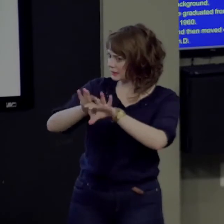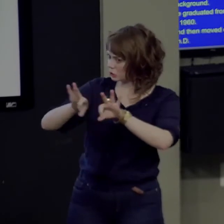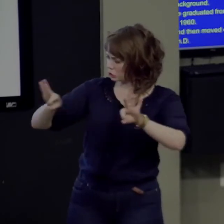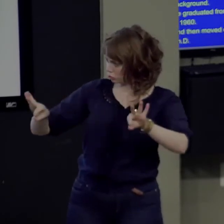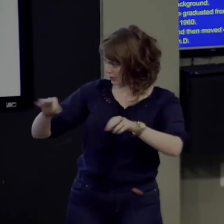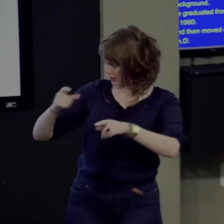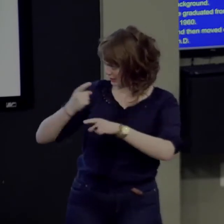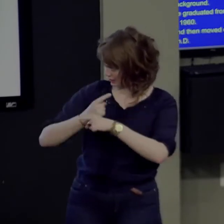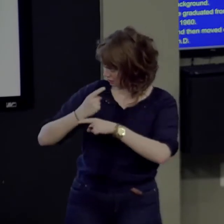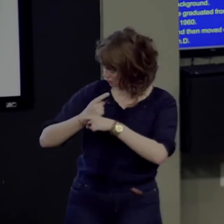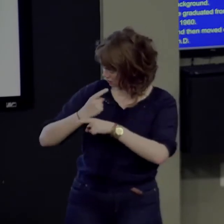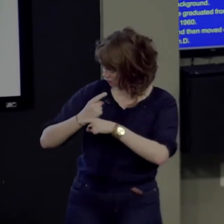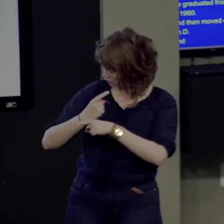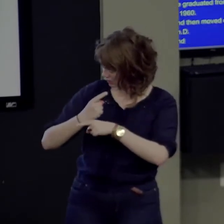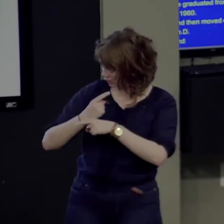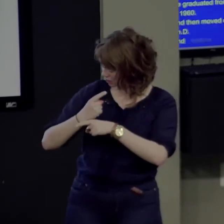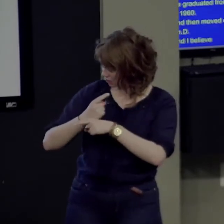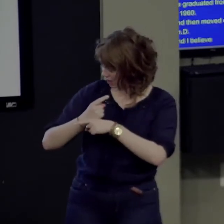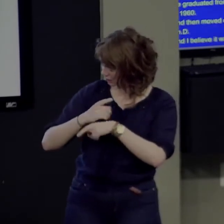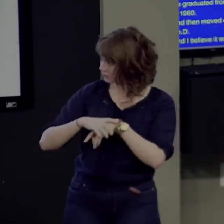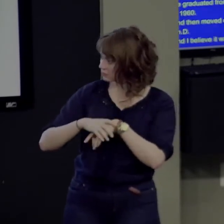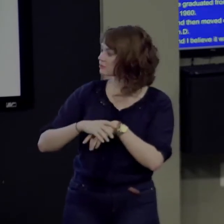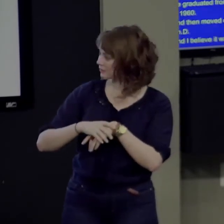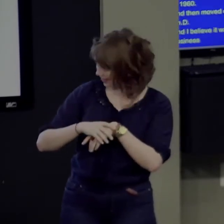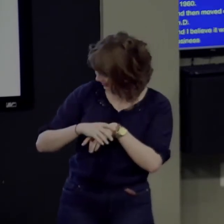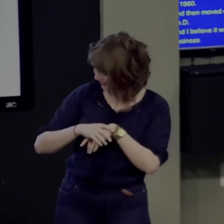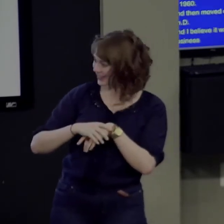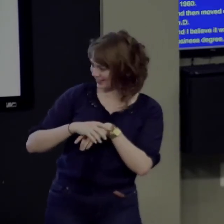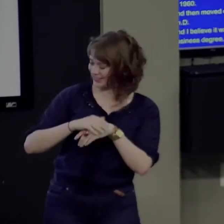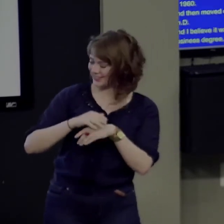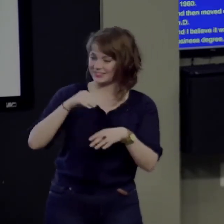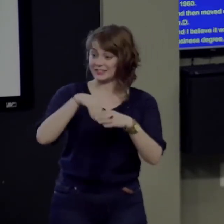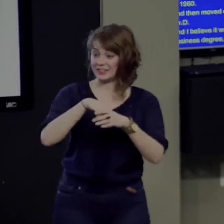and I believe it was for a business degree, if I'm not mistaken, Dr. Klahr,